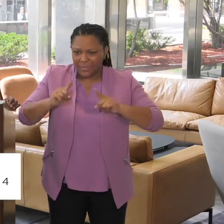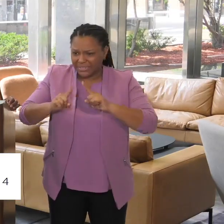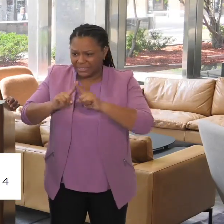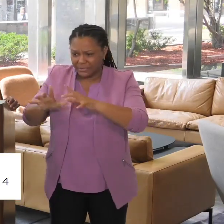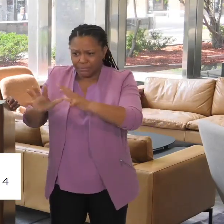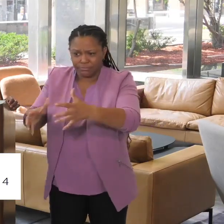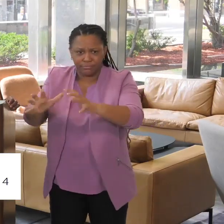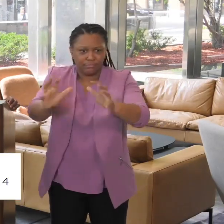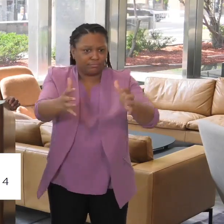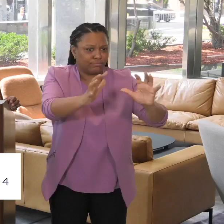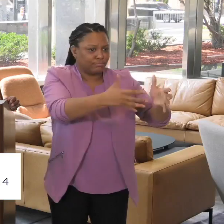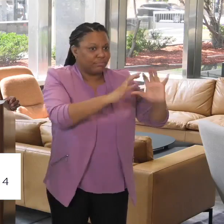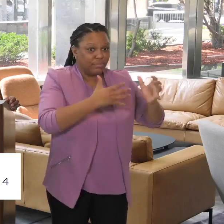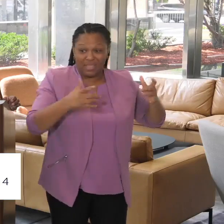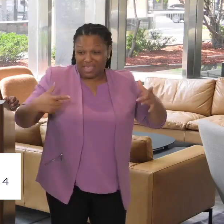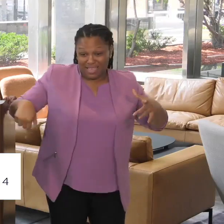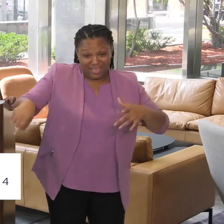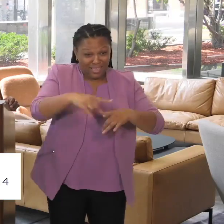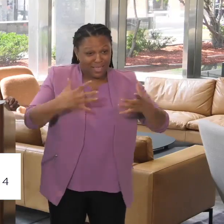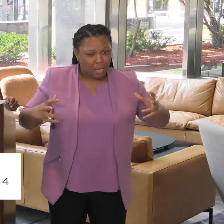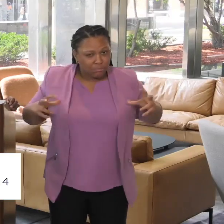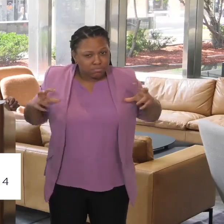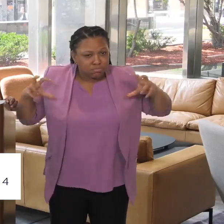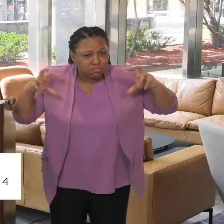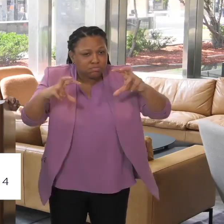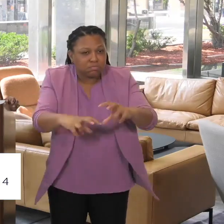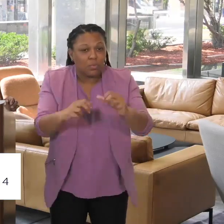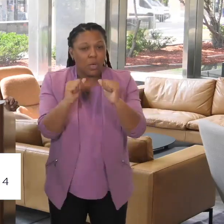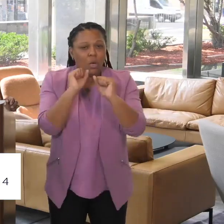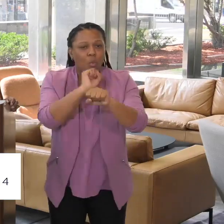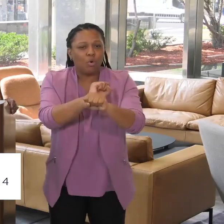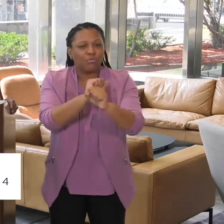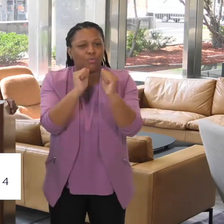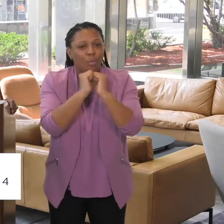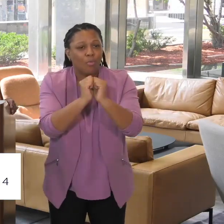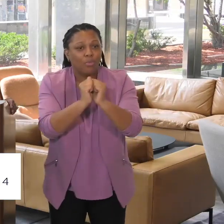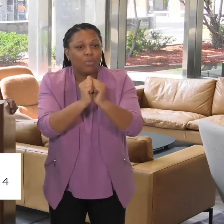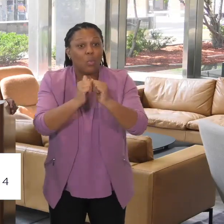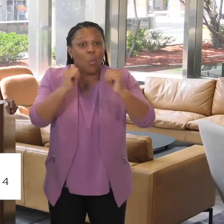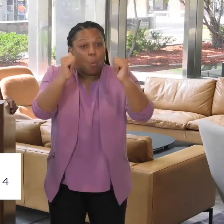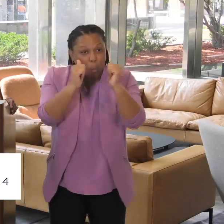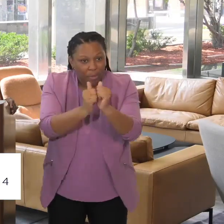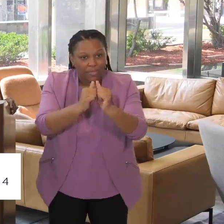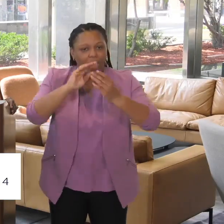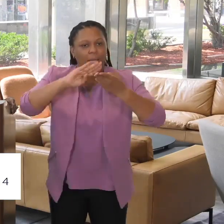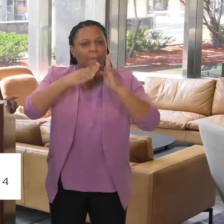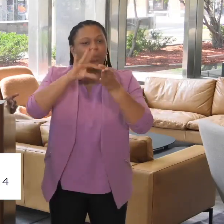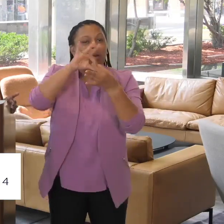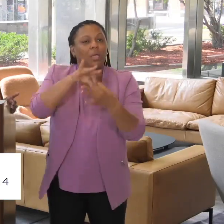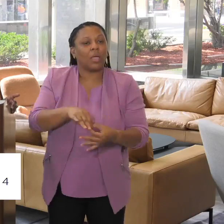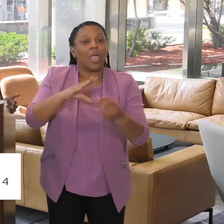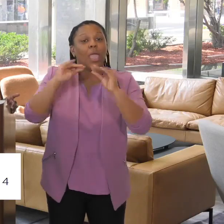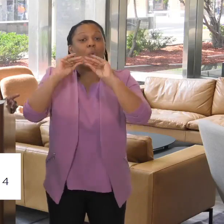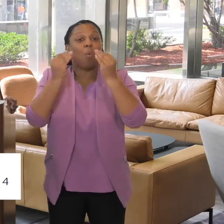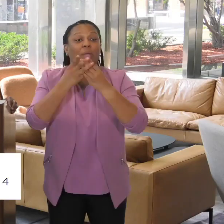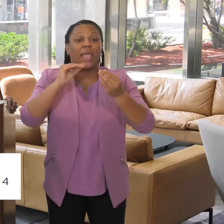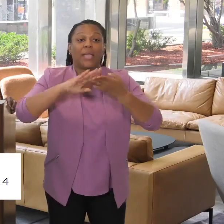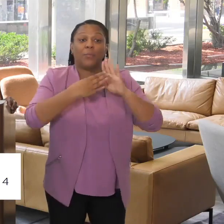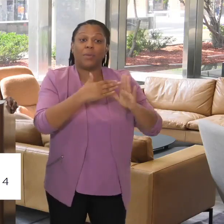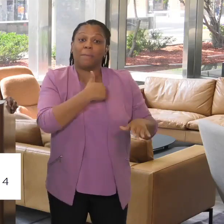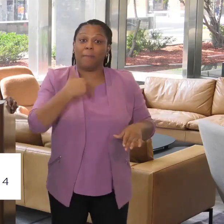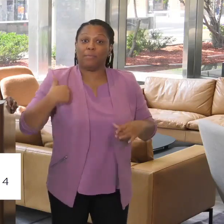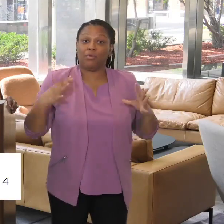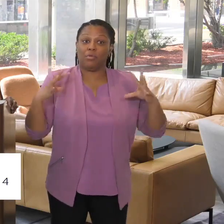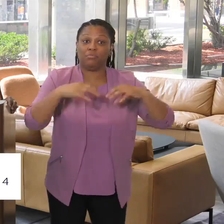work together with our community-based organization and community members. This is